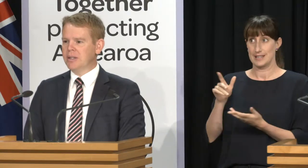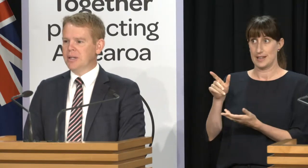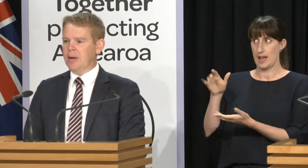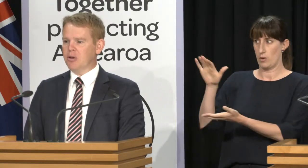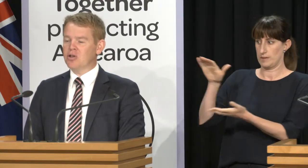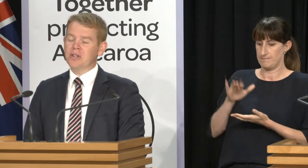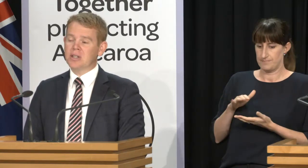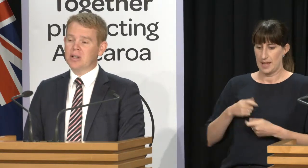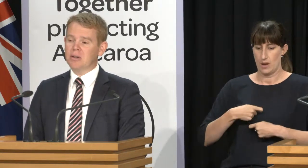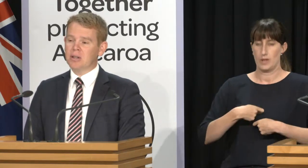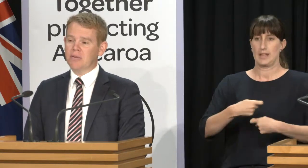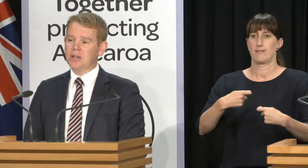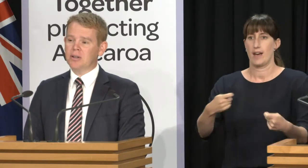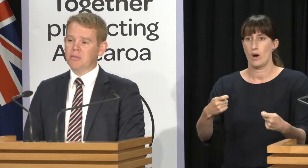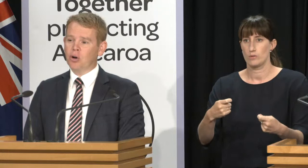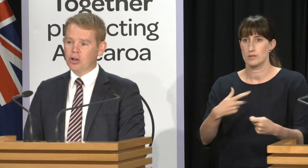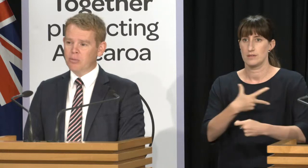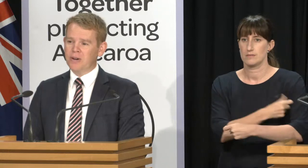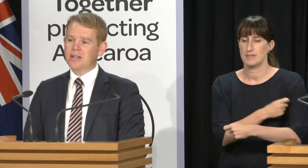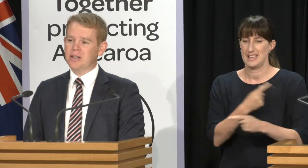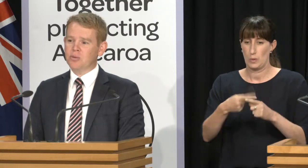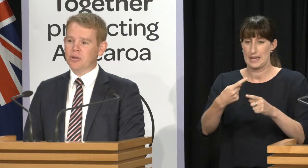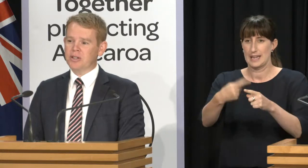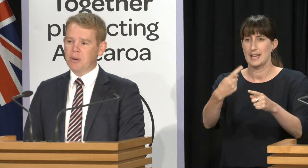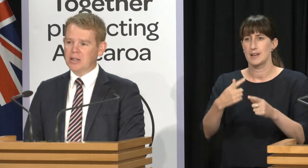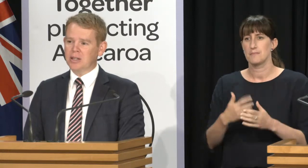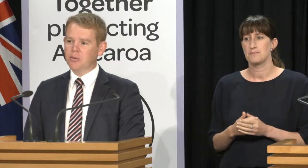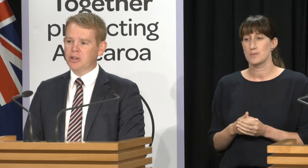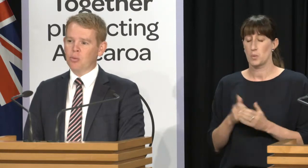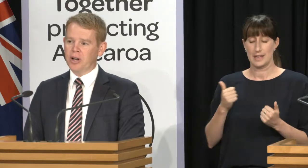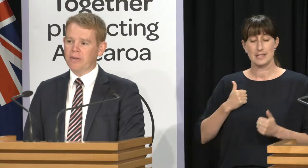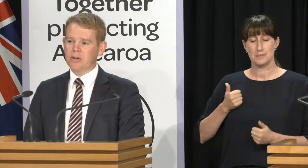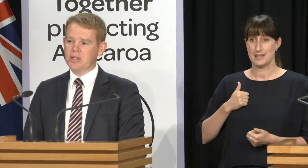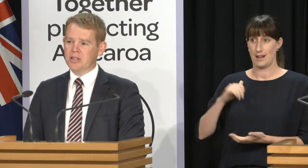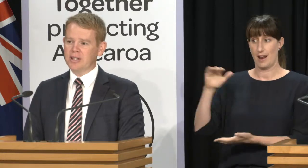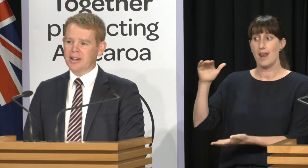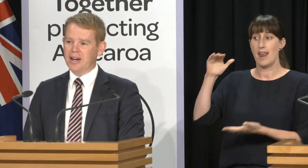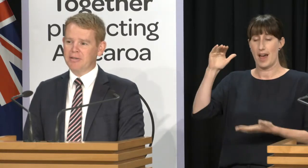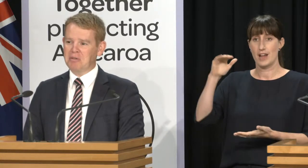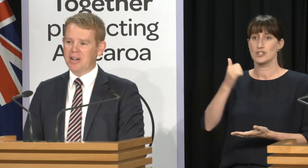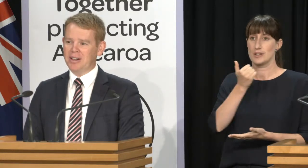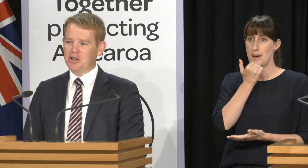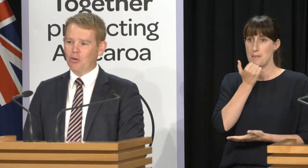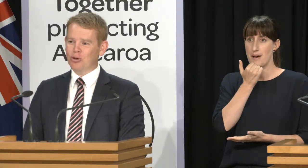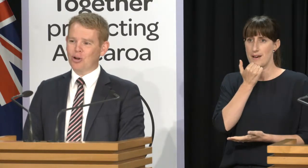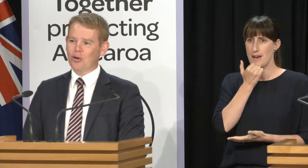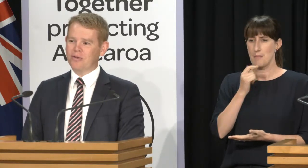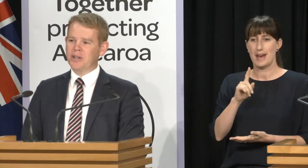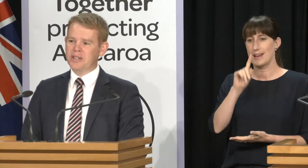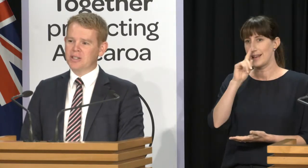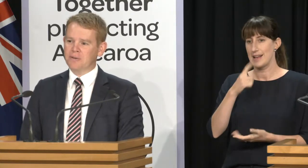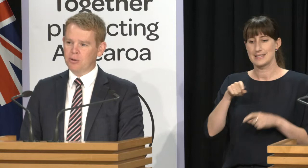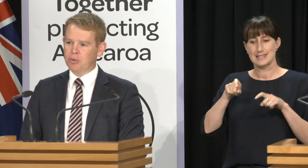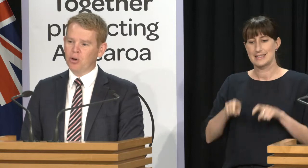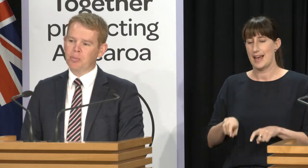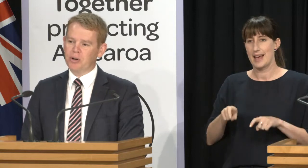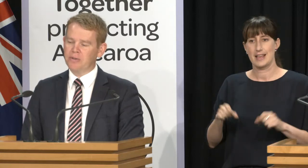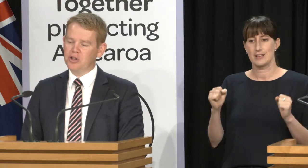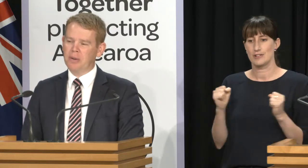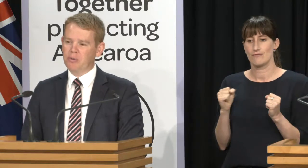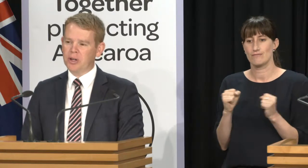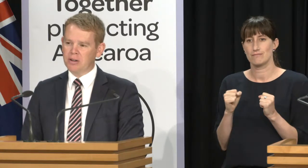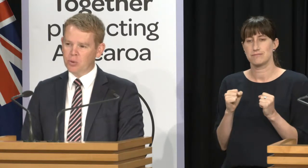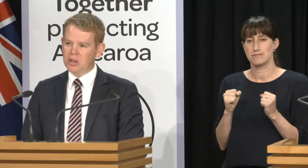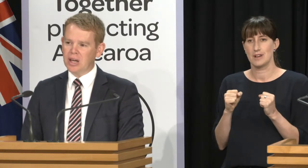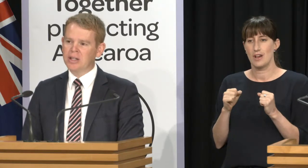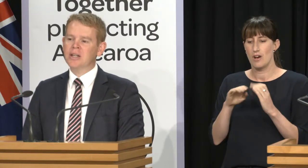quickly, because obviously, given the volume of vaccines we're expecting, we don't want to have them sitting in our ultra cold freezers for a prolonged period of